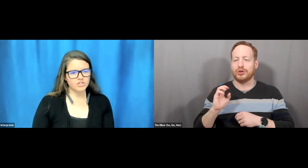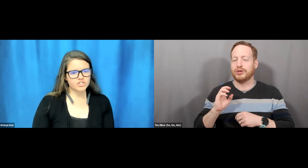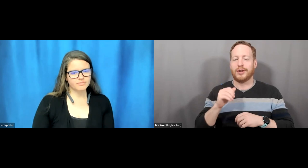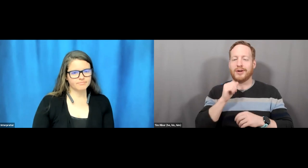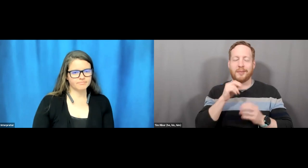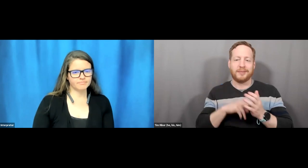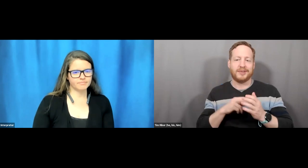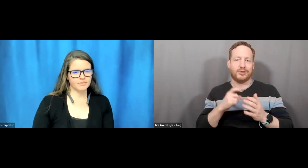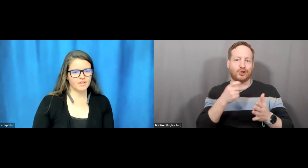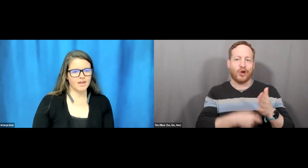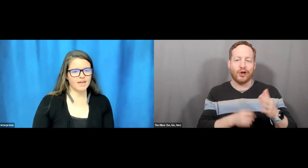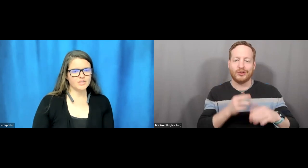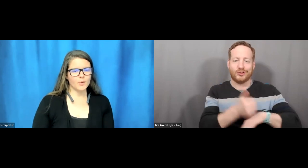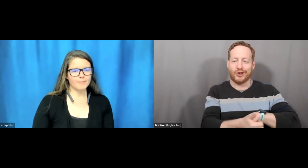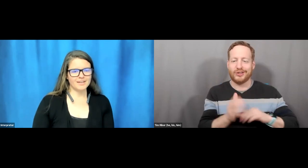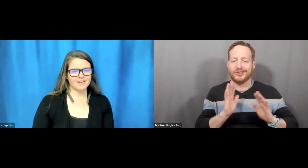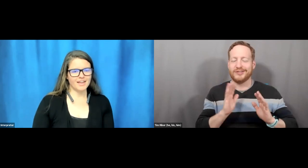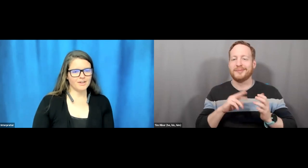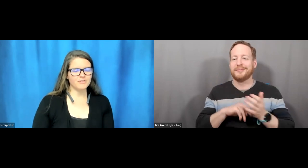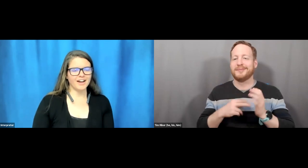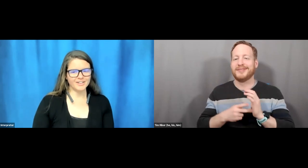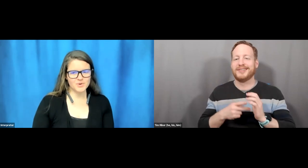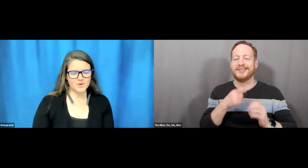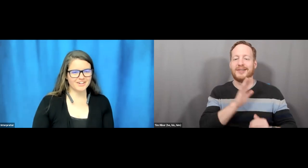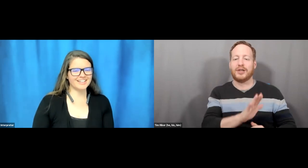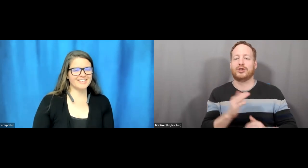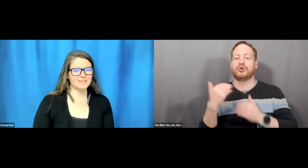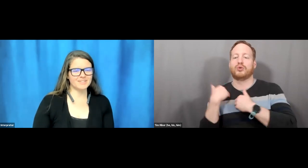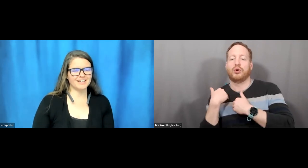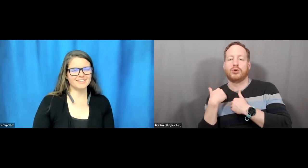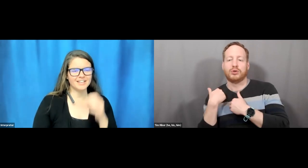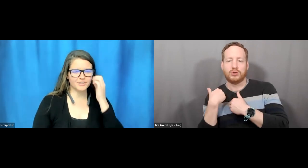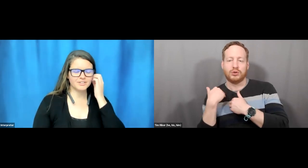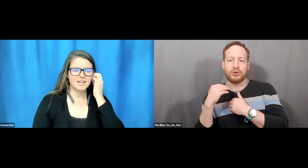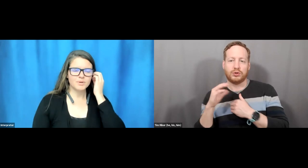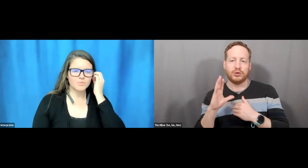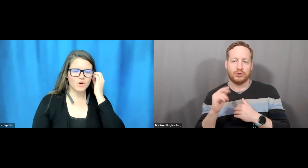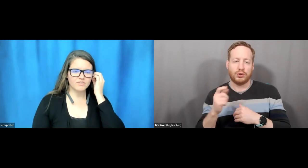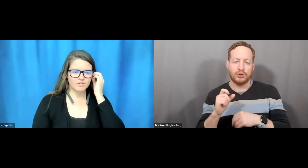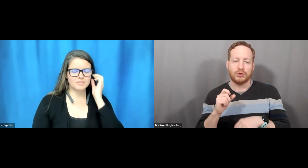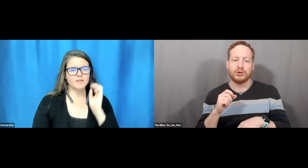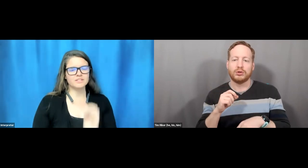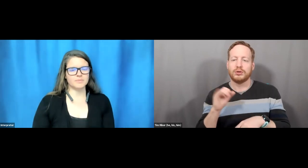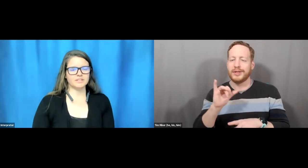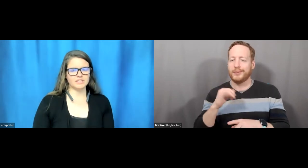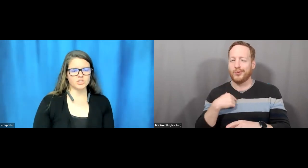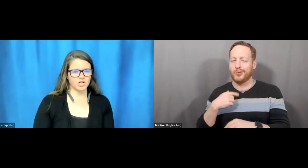charge. And I don't mean a fine or something legal, but more of a responsibility